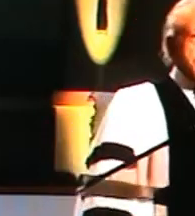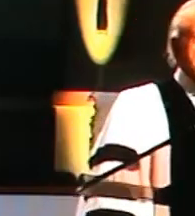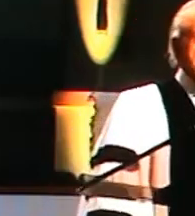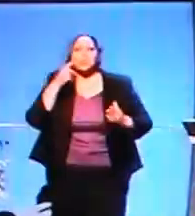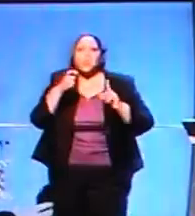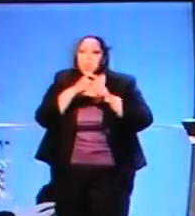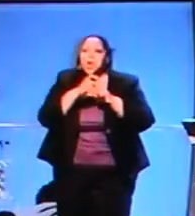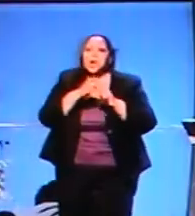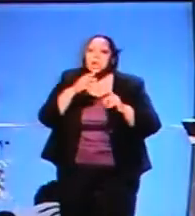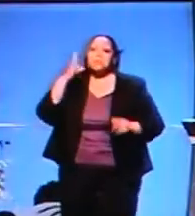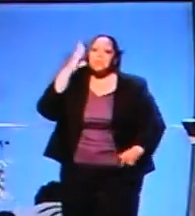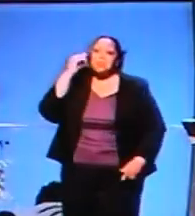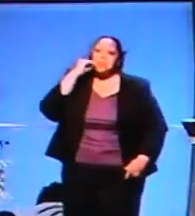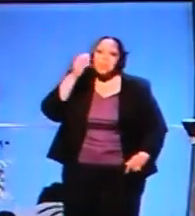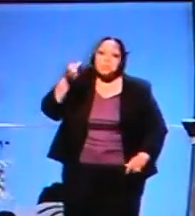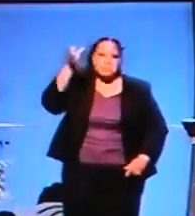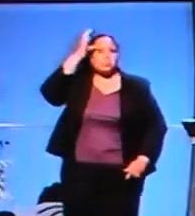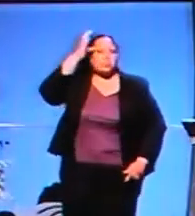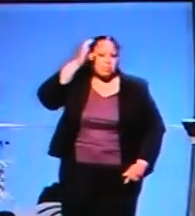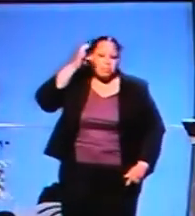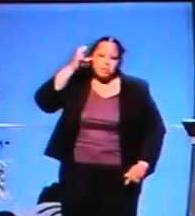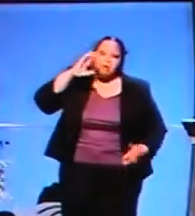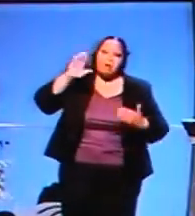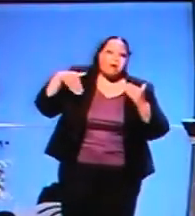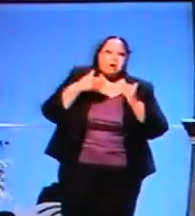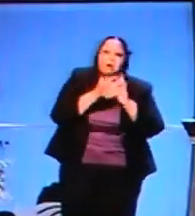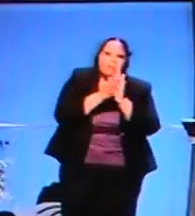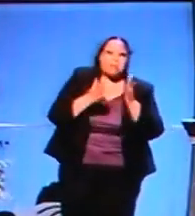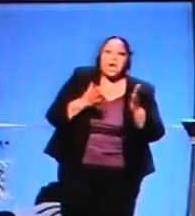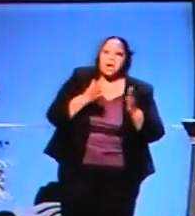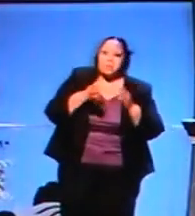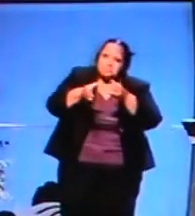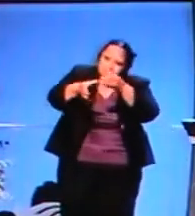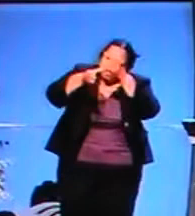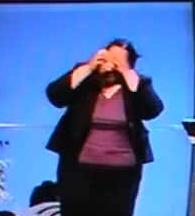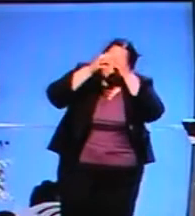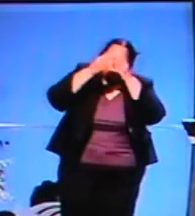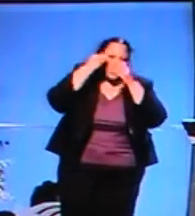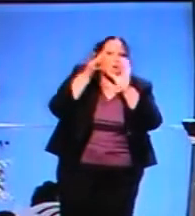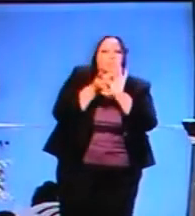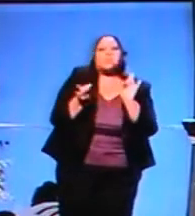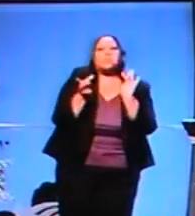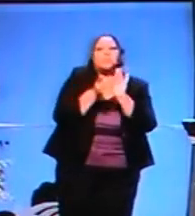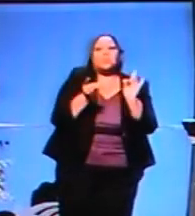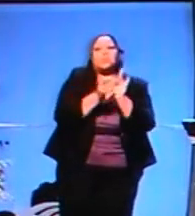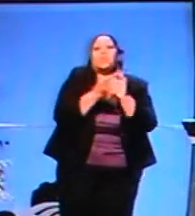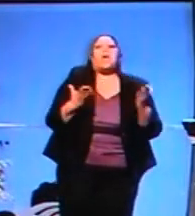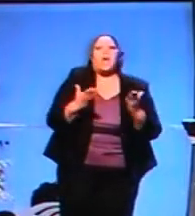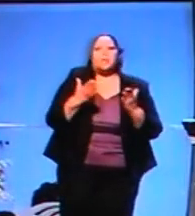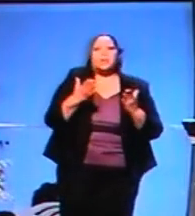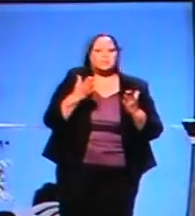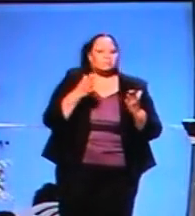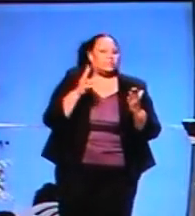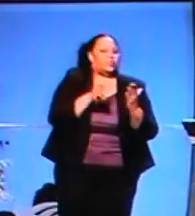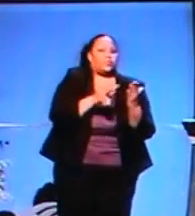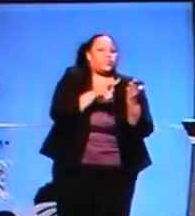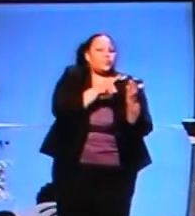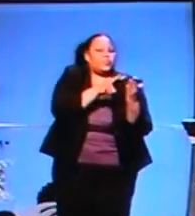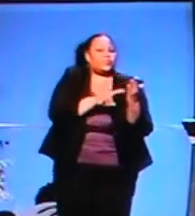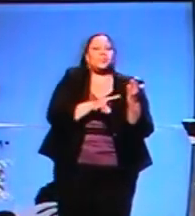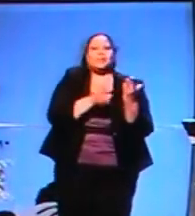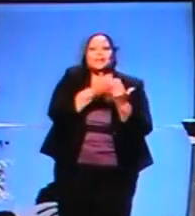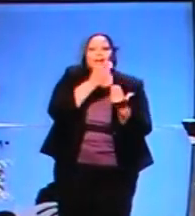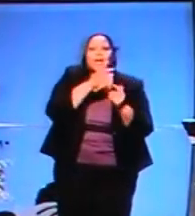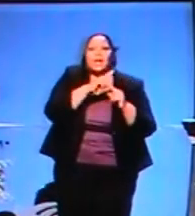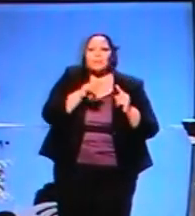scriptures. Knew every scripture, knew how to quote the book back and forward. But